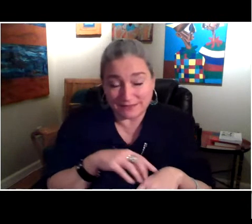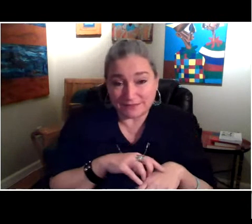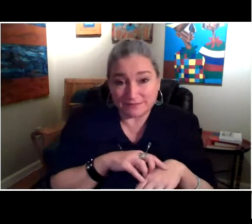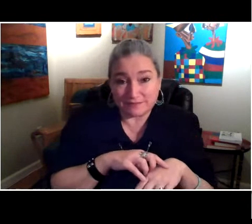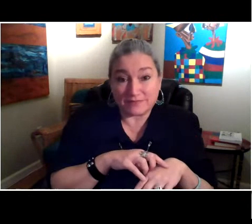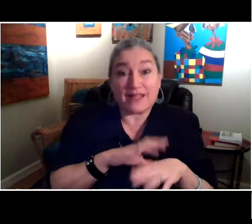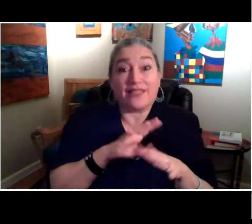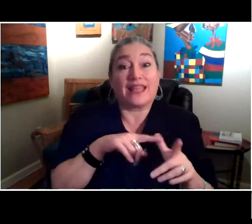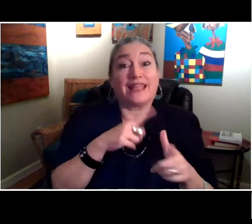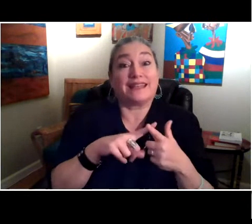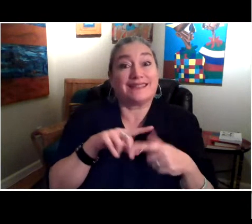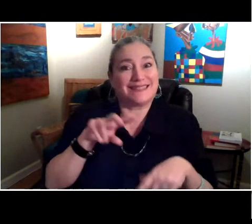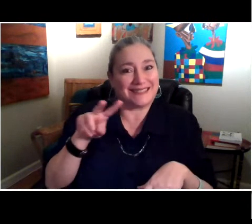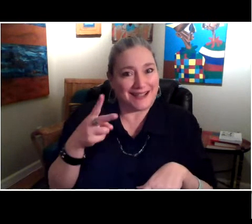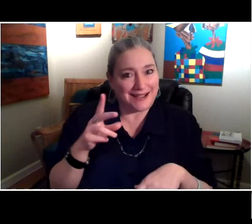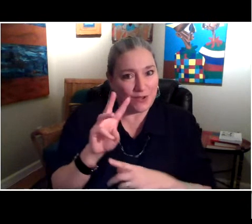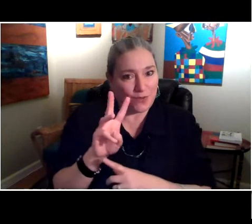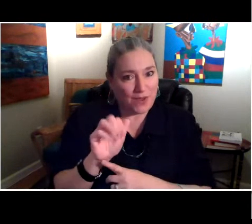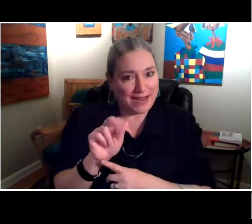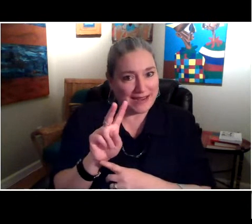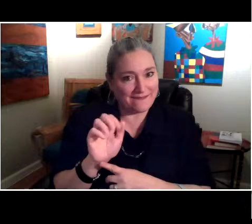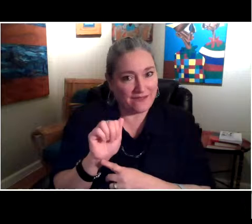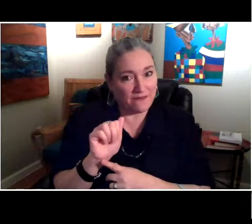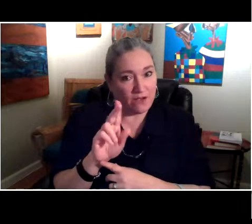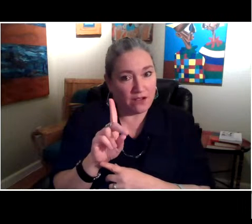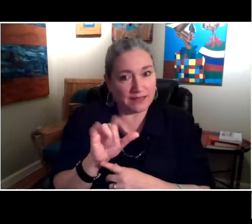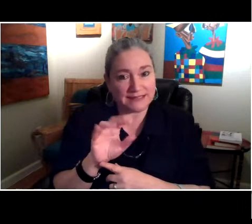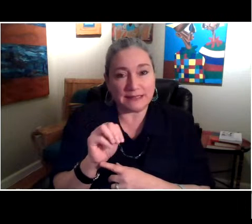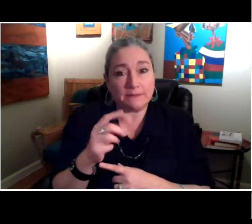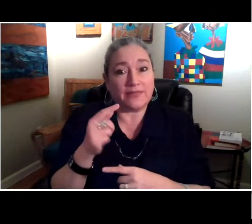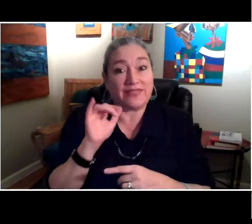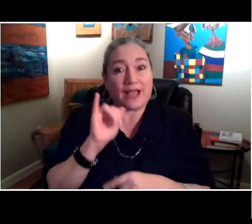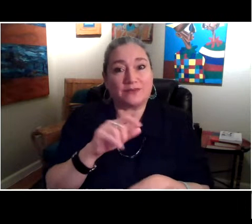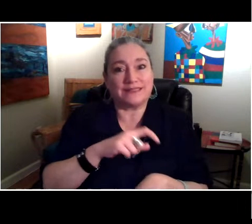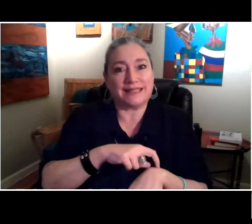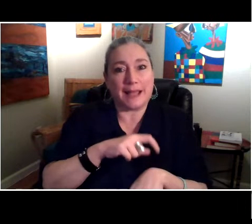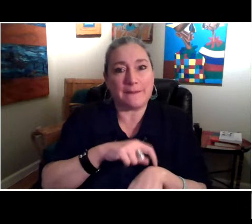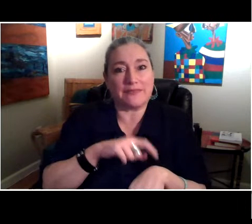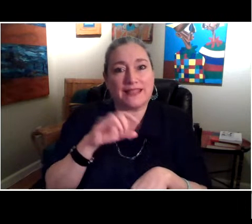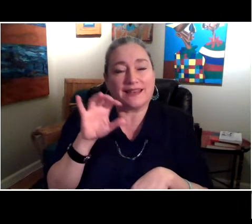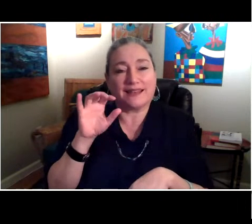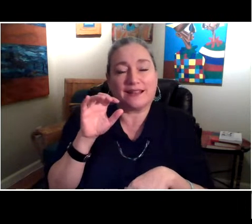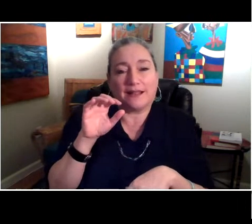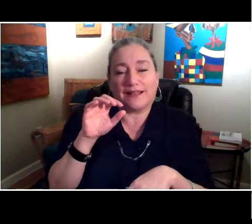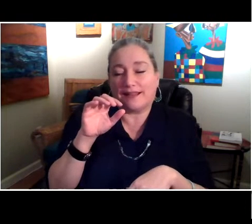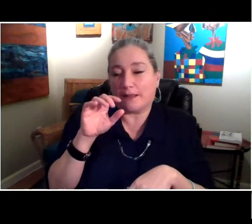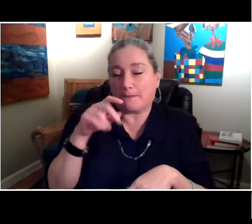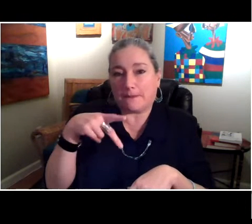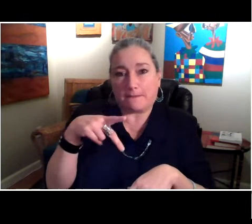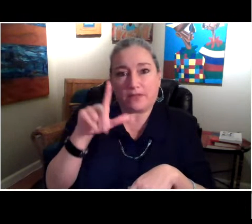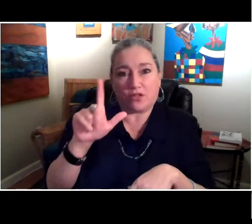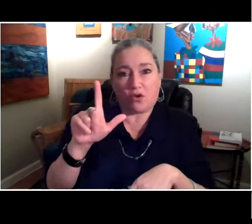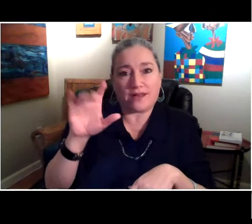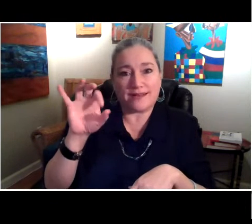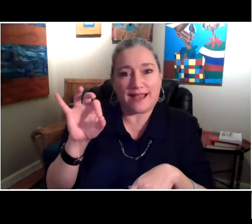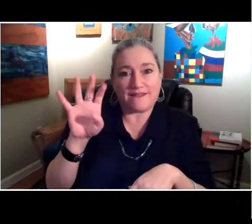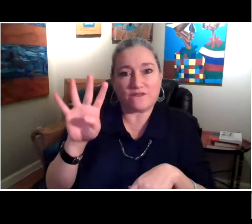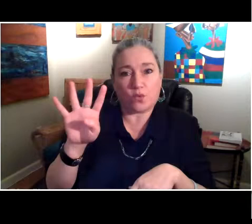have amongst each other. And it was quite impressive, really. So that second wave of